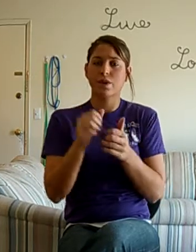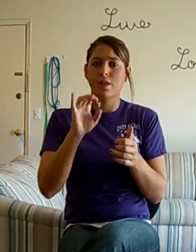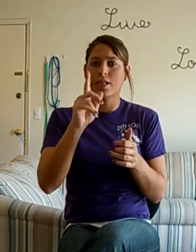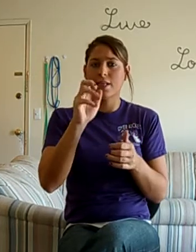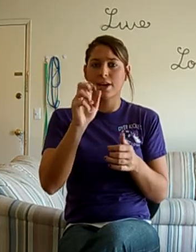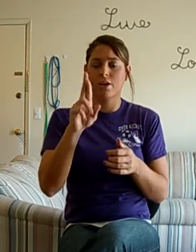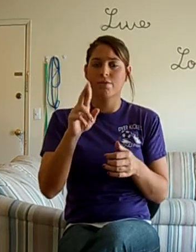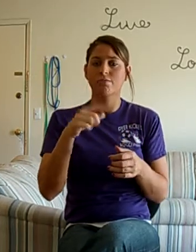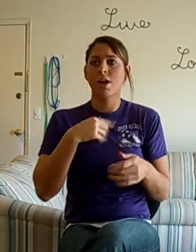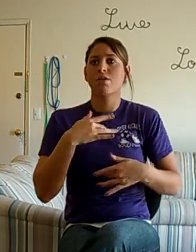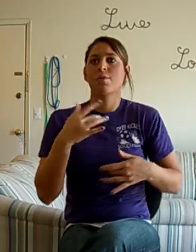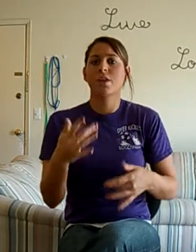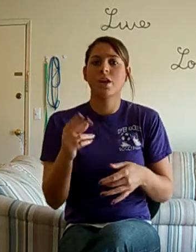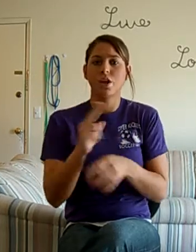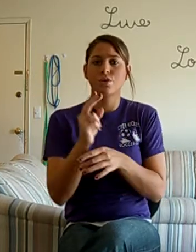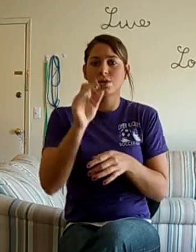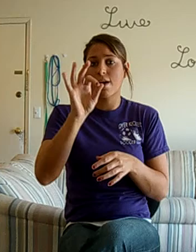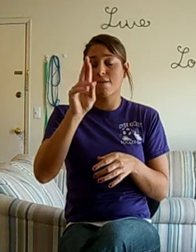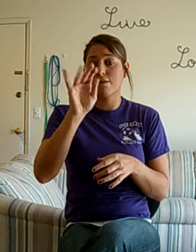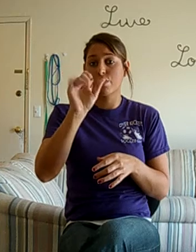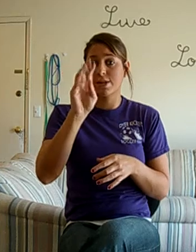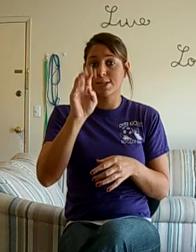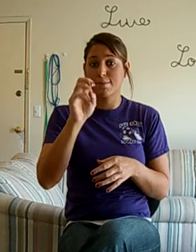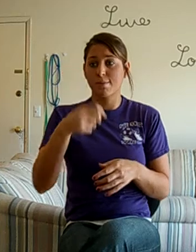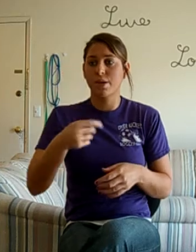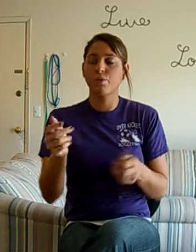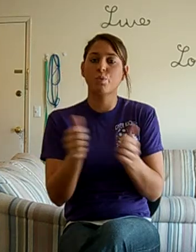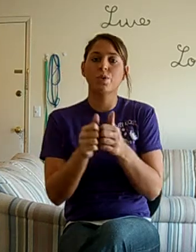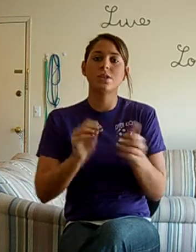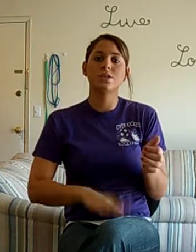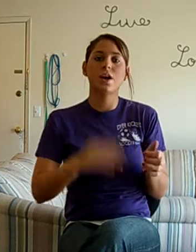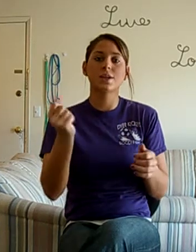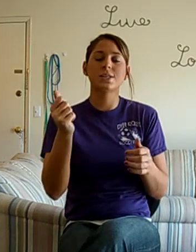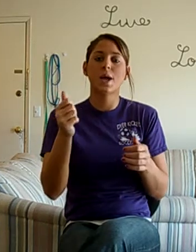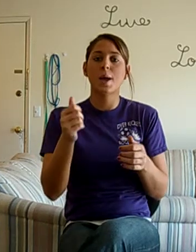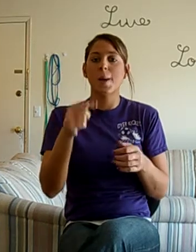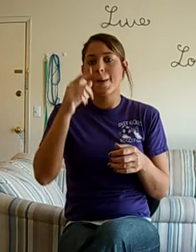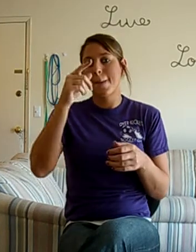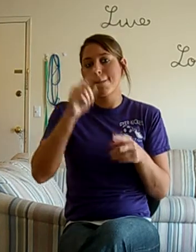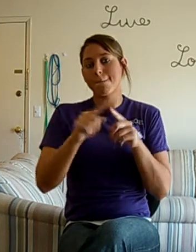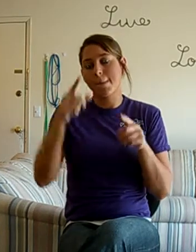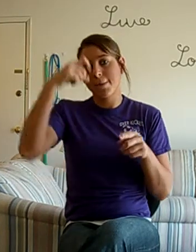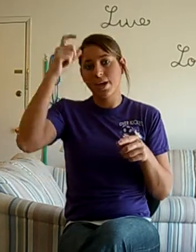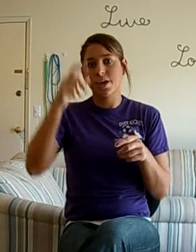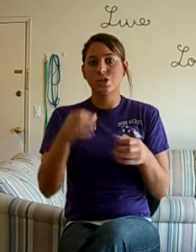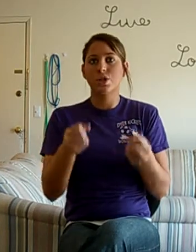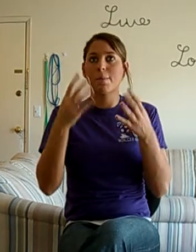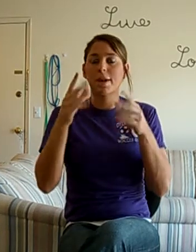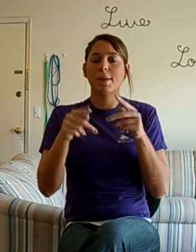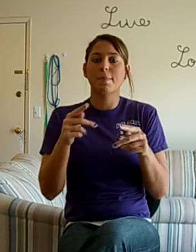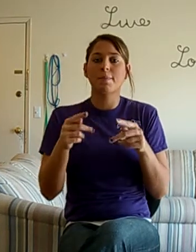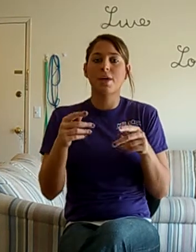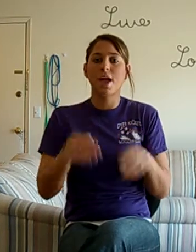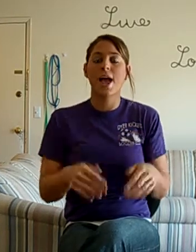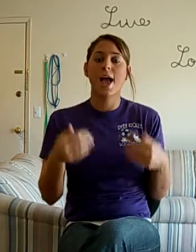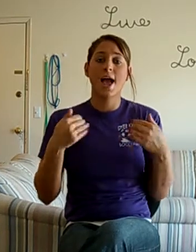a Frisbee with the dogs, but since so many people have dogs that are not as motivated by the Frisbee as mine are, I'm going to